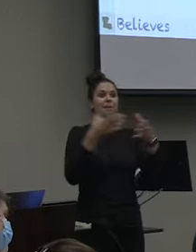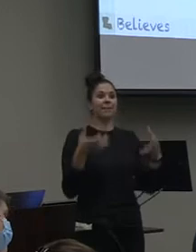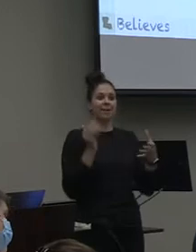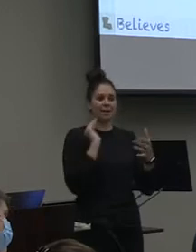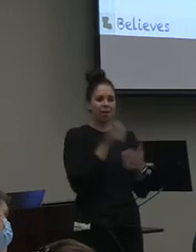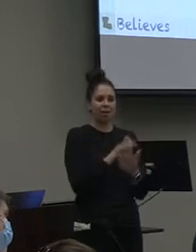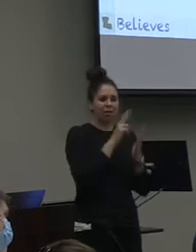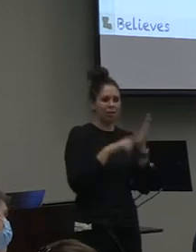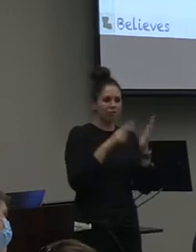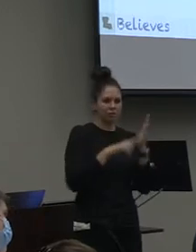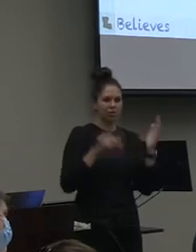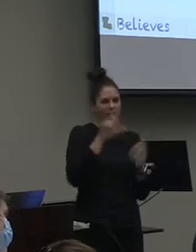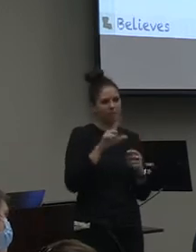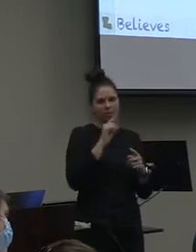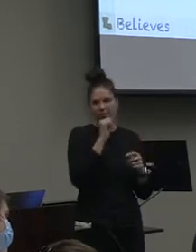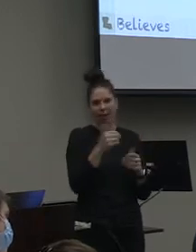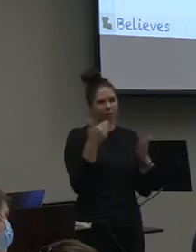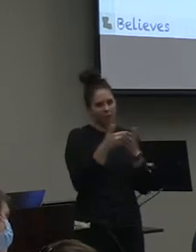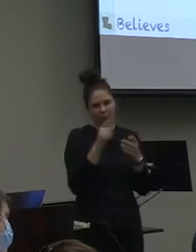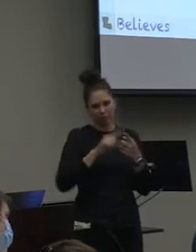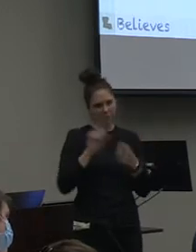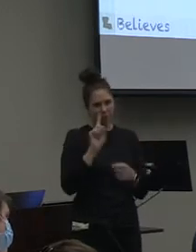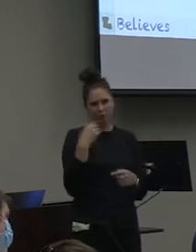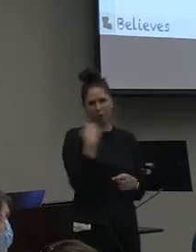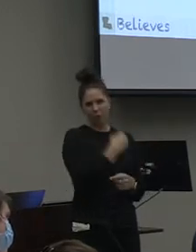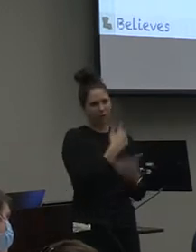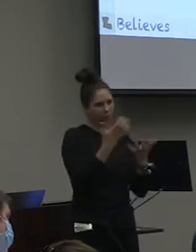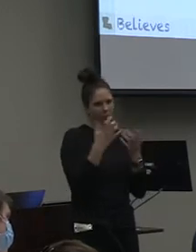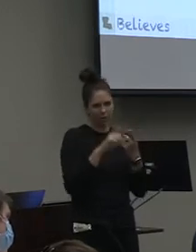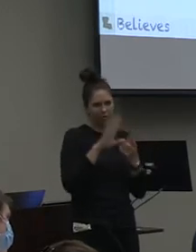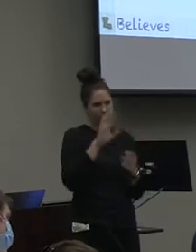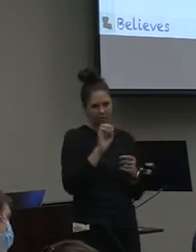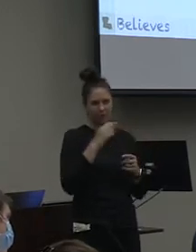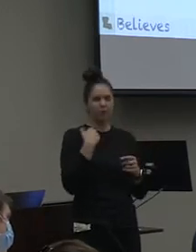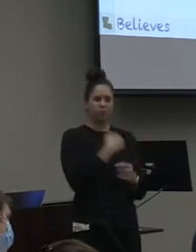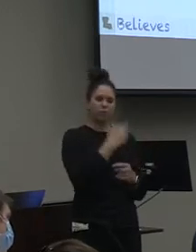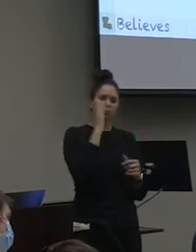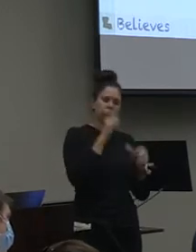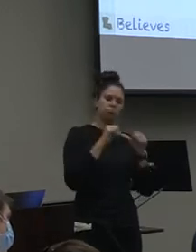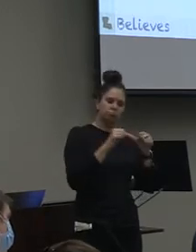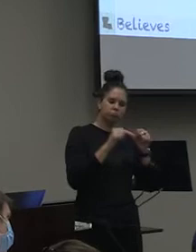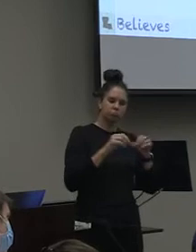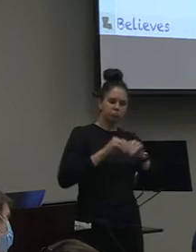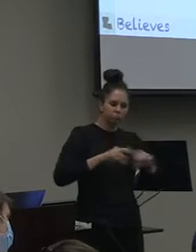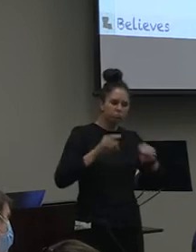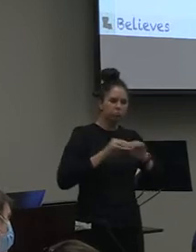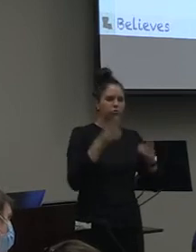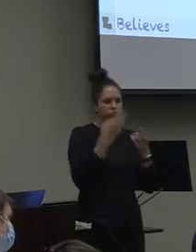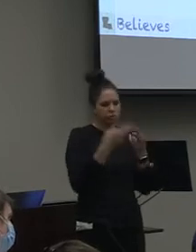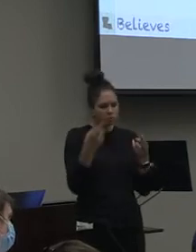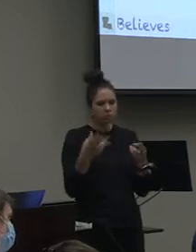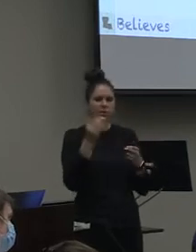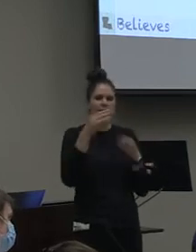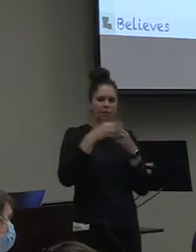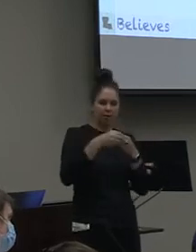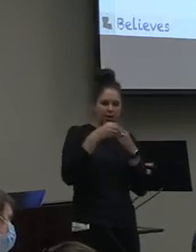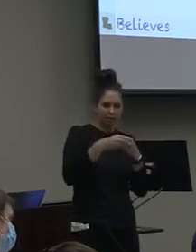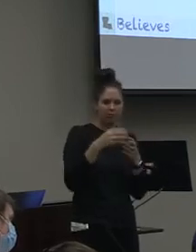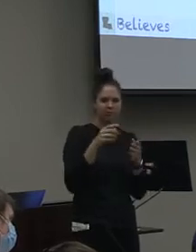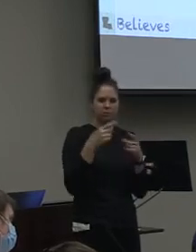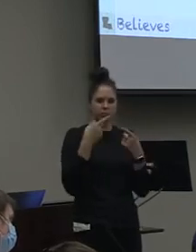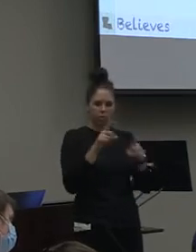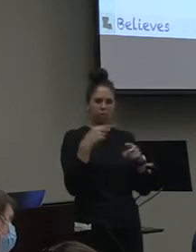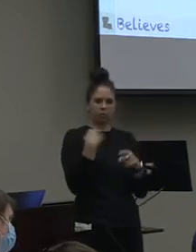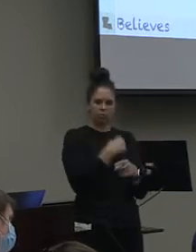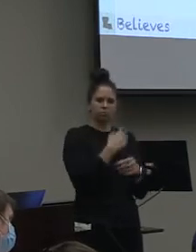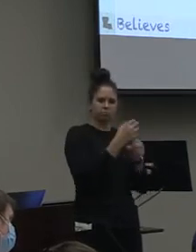library, but it is nowhere close to where we want it to be. And we will continue to put out resources and guidance as we receive